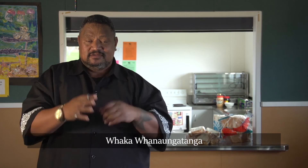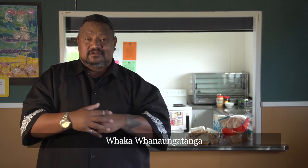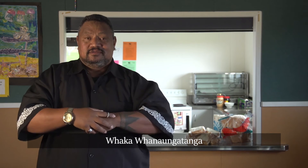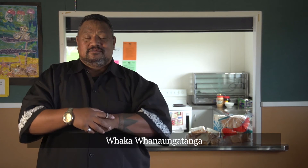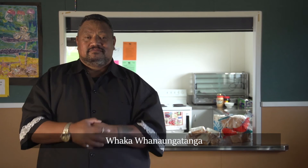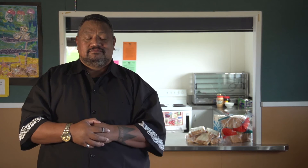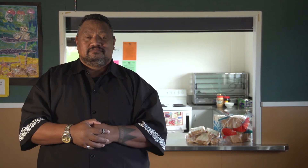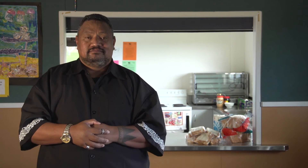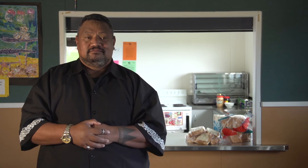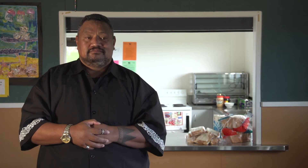Whakawhanaungatanga.